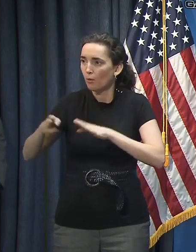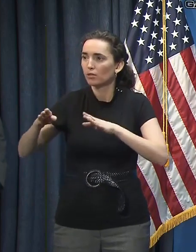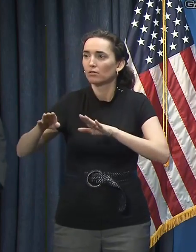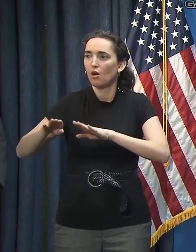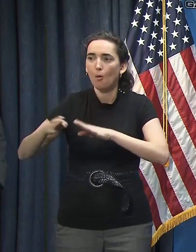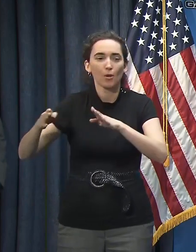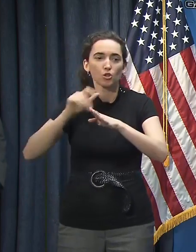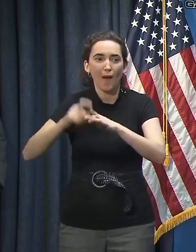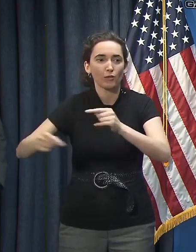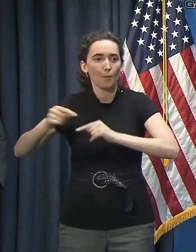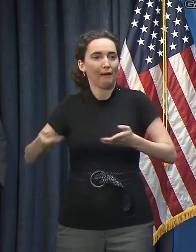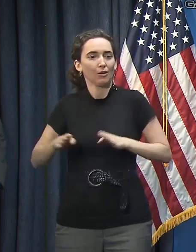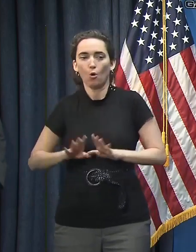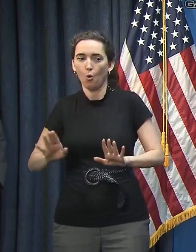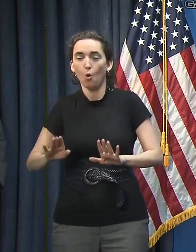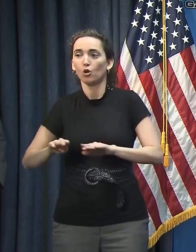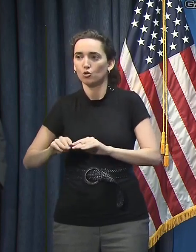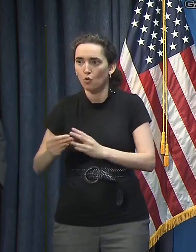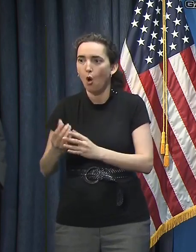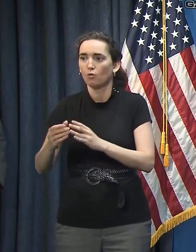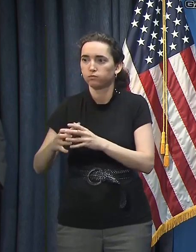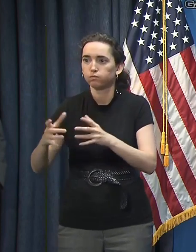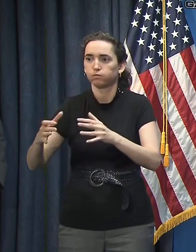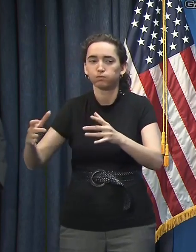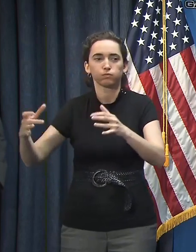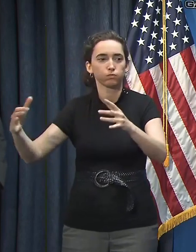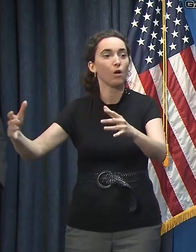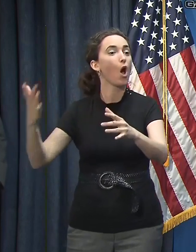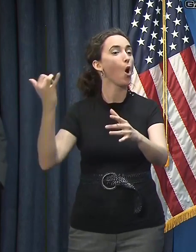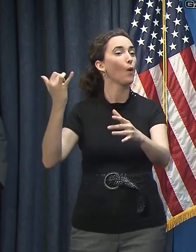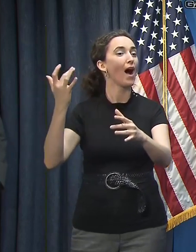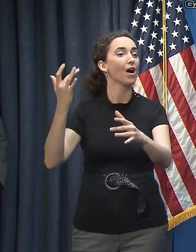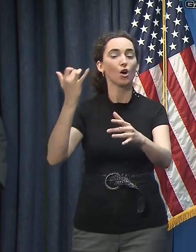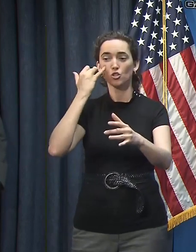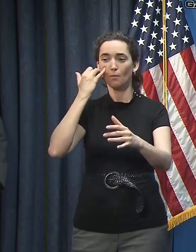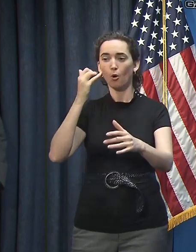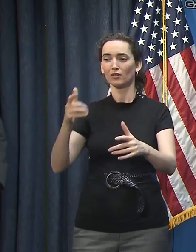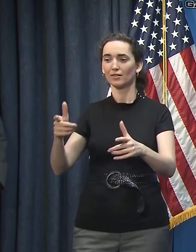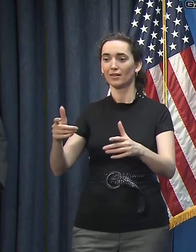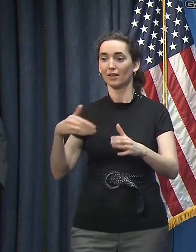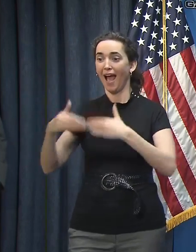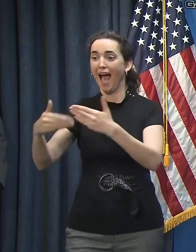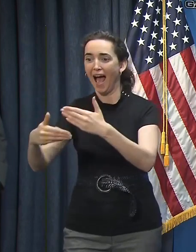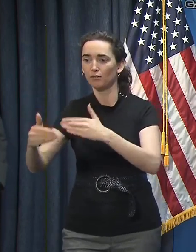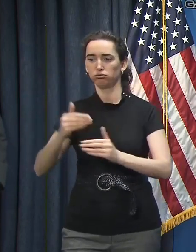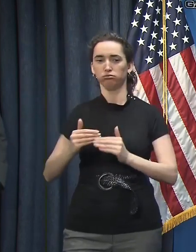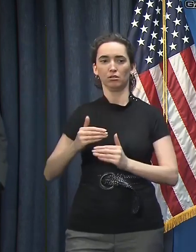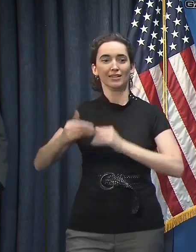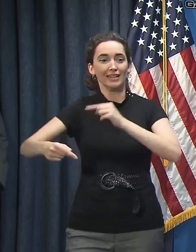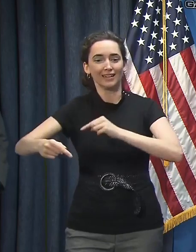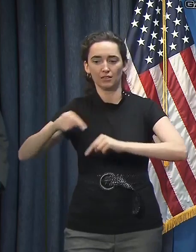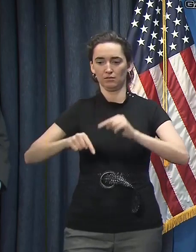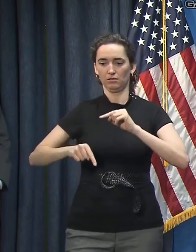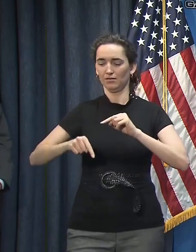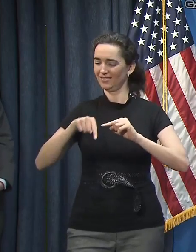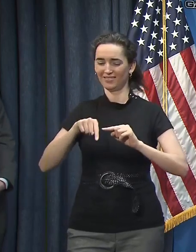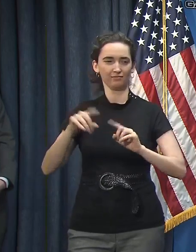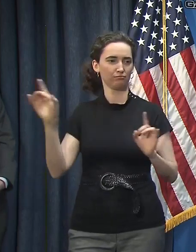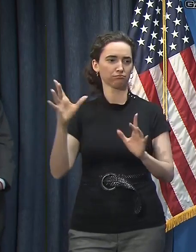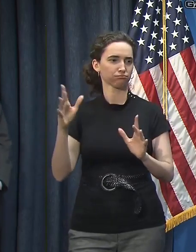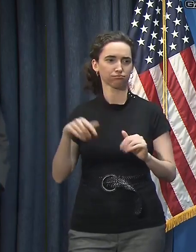can continue to grow. Because if you keep going back and forth between hitting the accelerator and hitting the brakes, I think that's the worst thing that